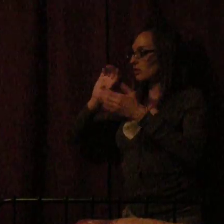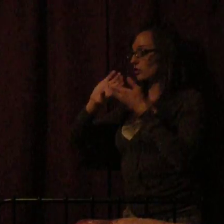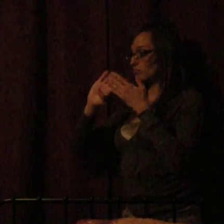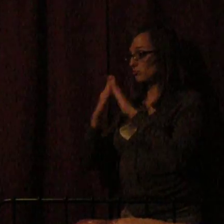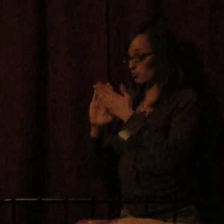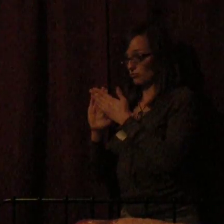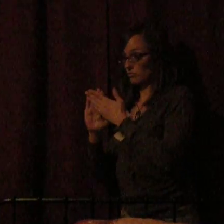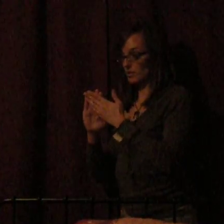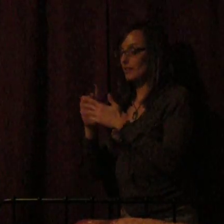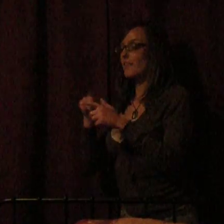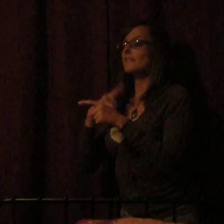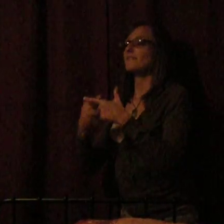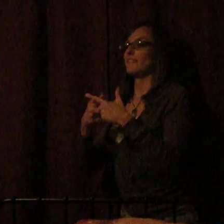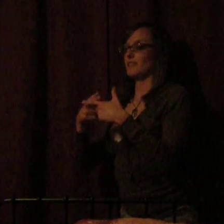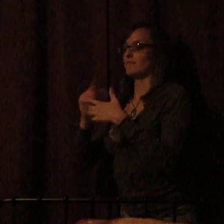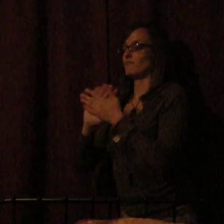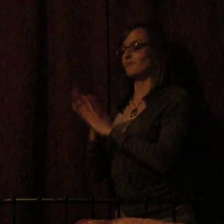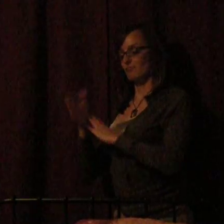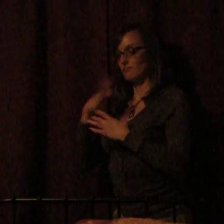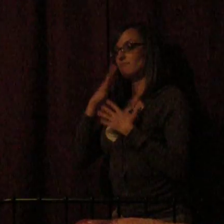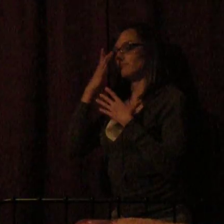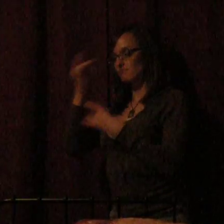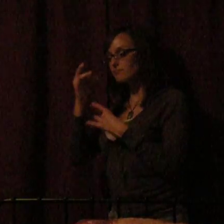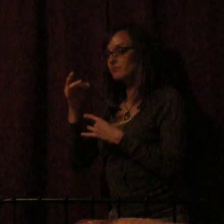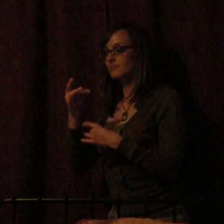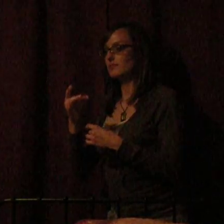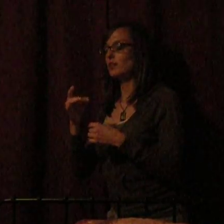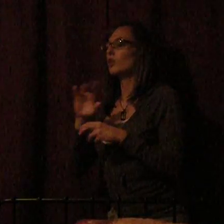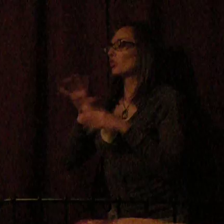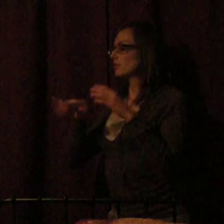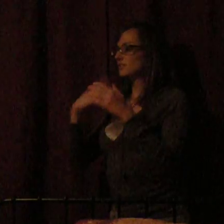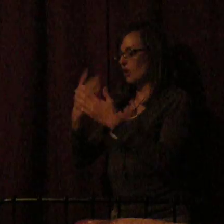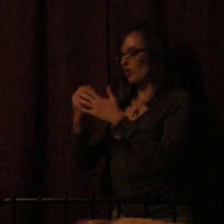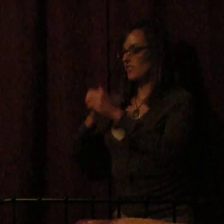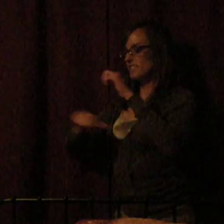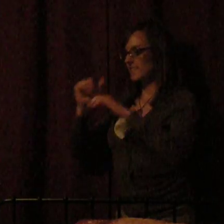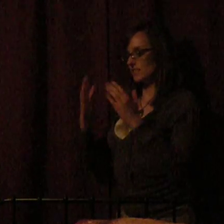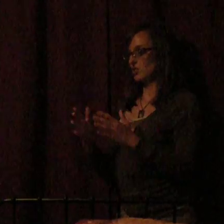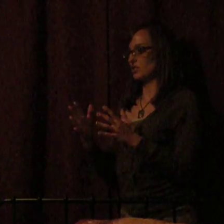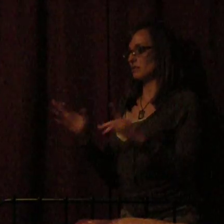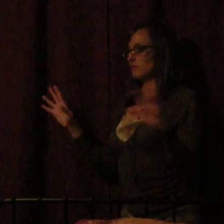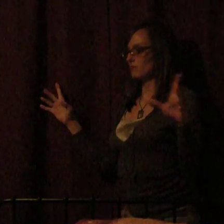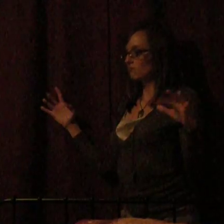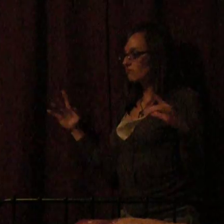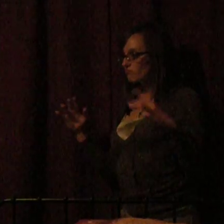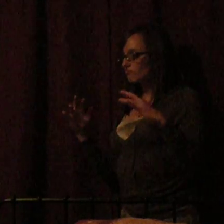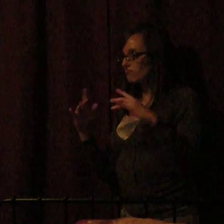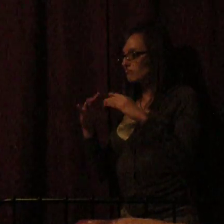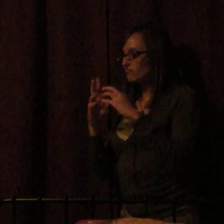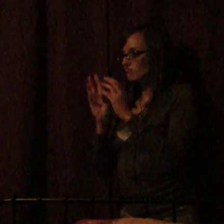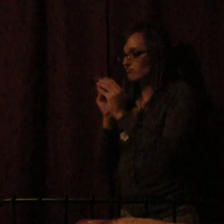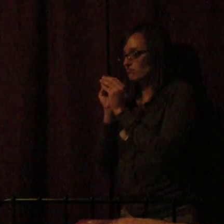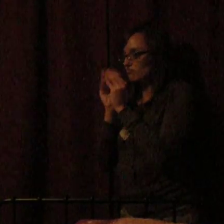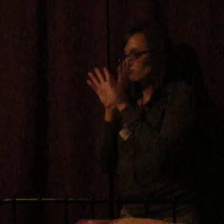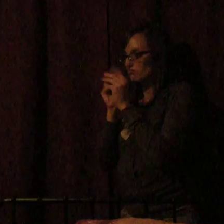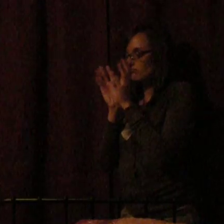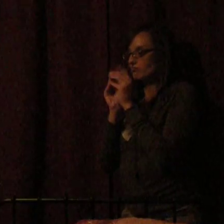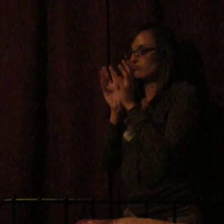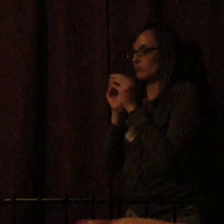really interesting. Yeah. That's when the collective consciousness, those thousands and thousands of scientific